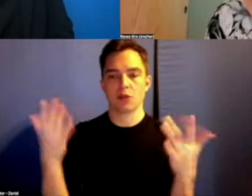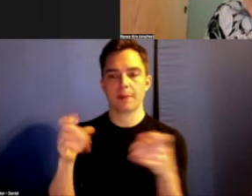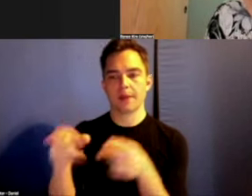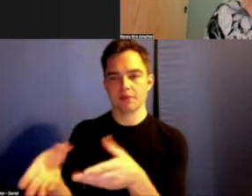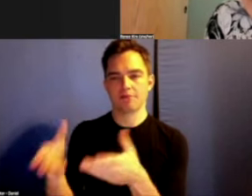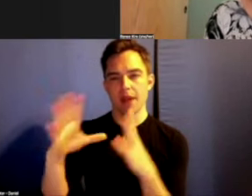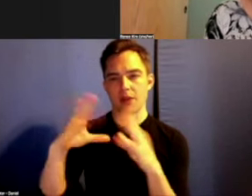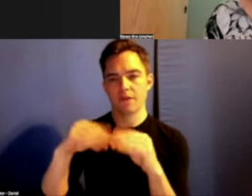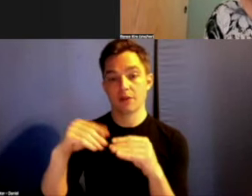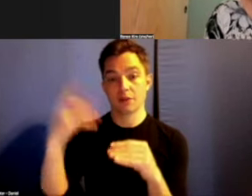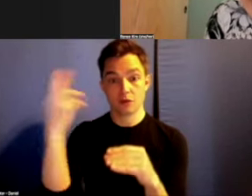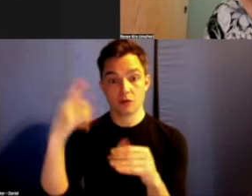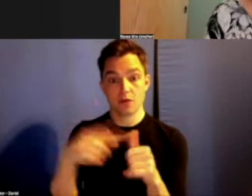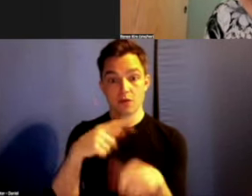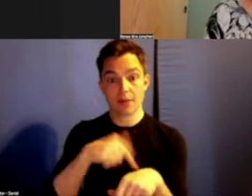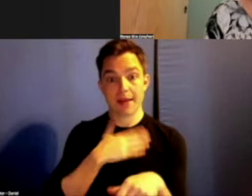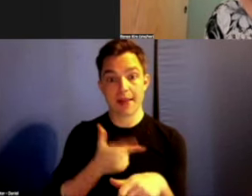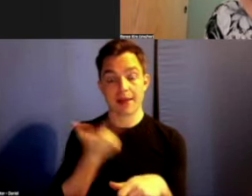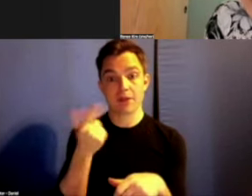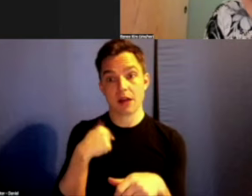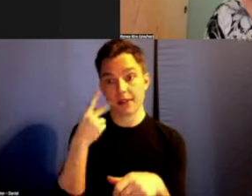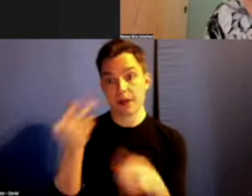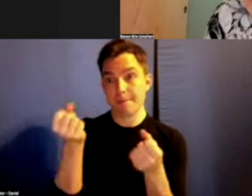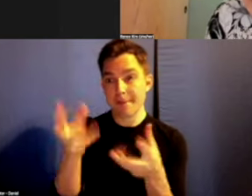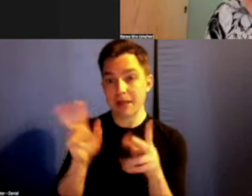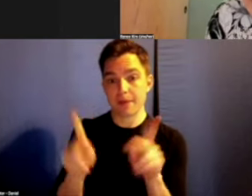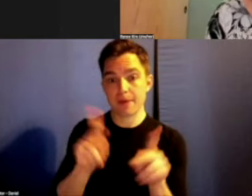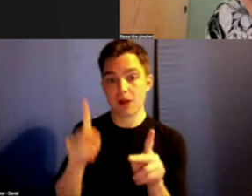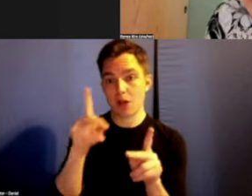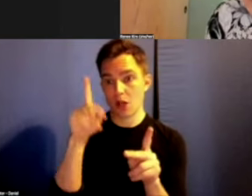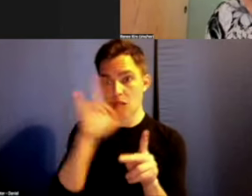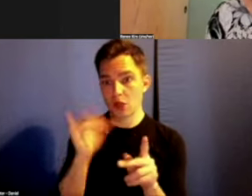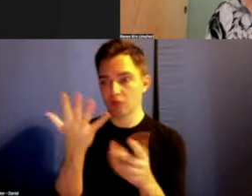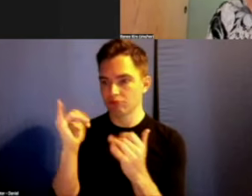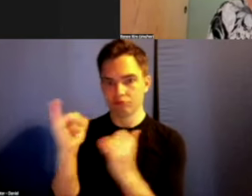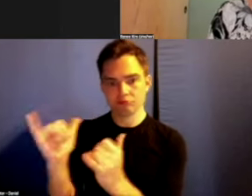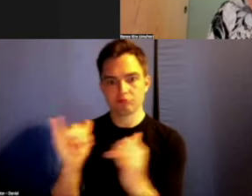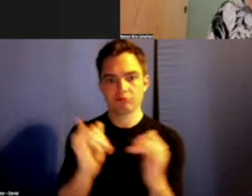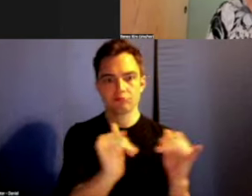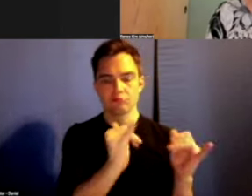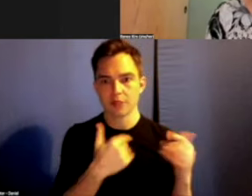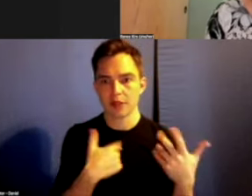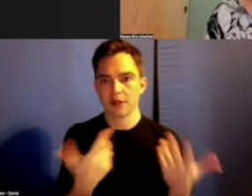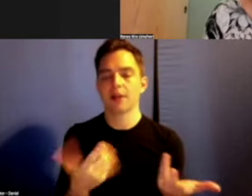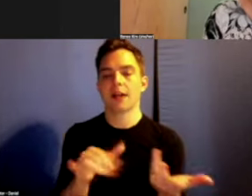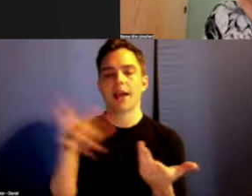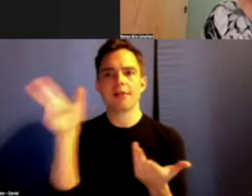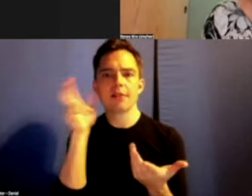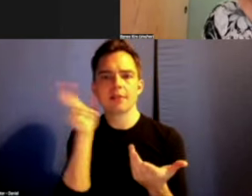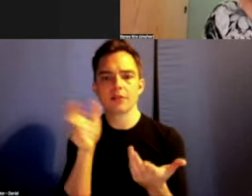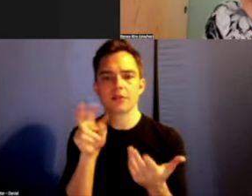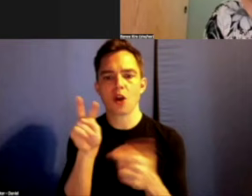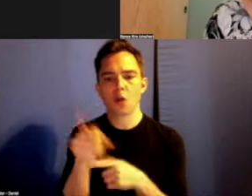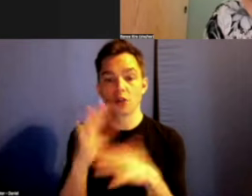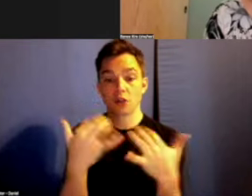for the first time in my life, I saw many people that looked just like me. I listened and watched the crowd